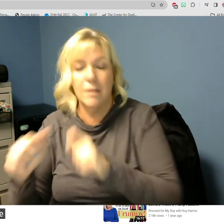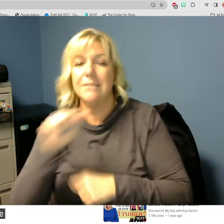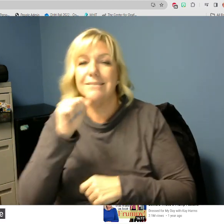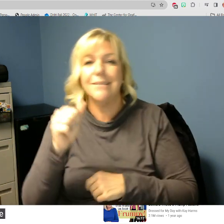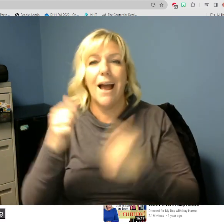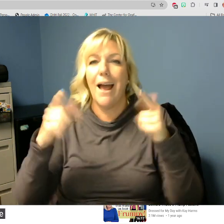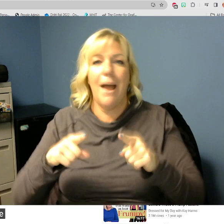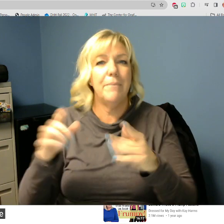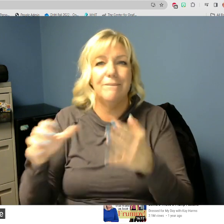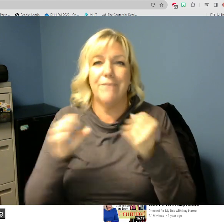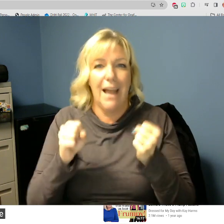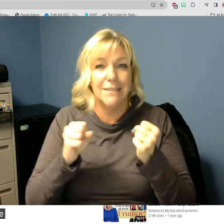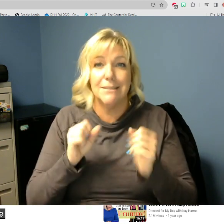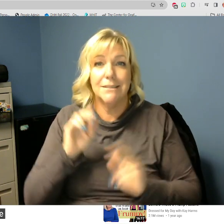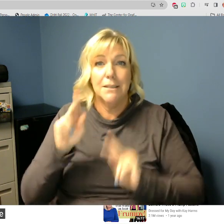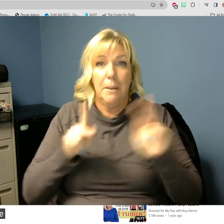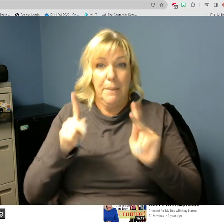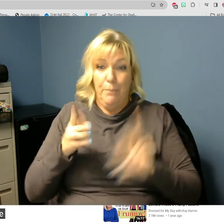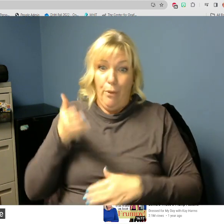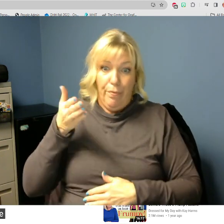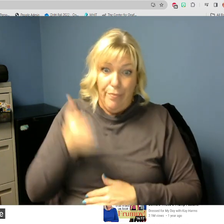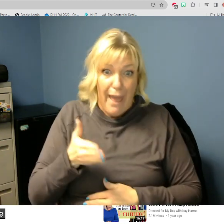it perhaps